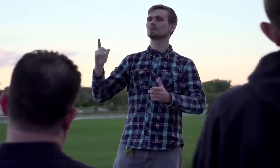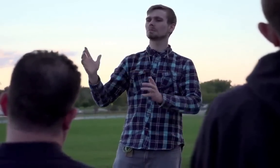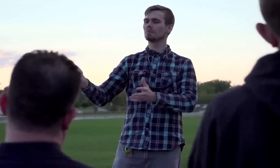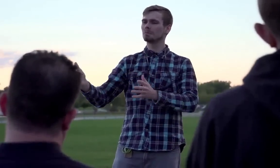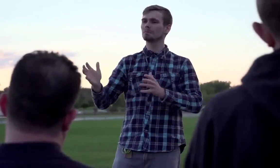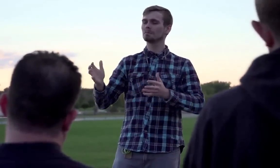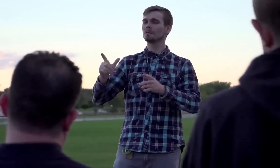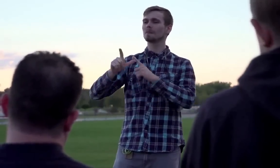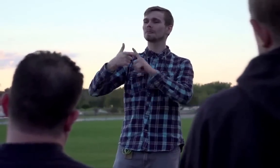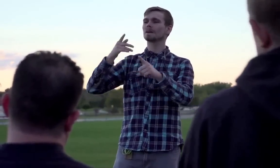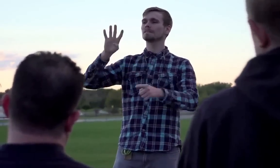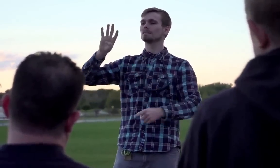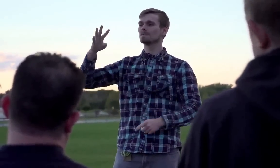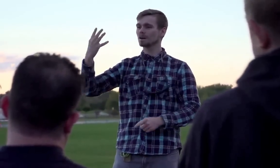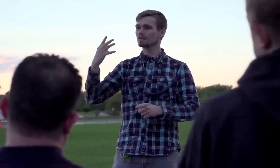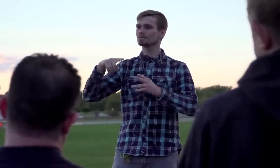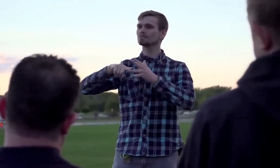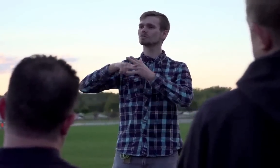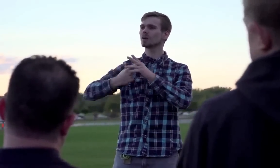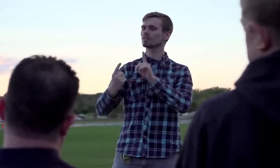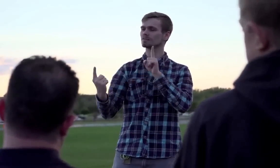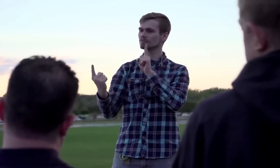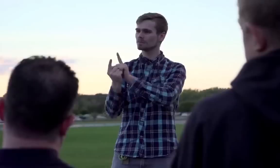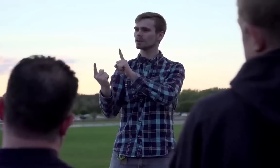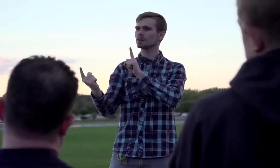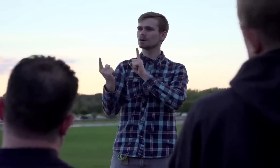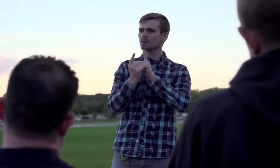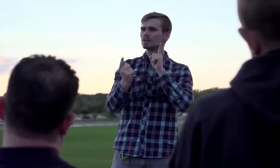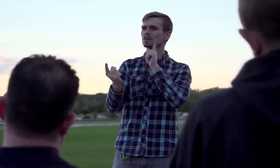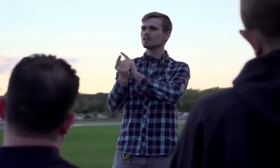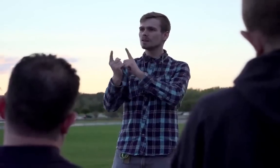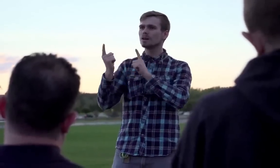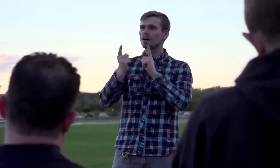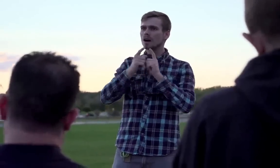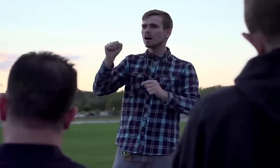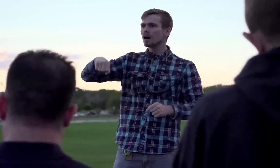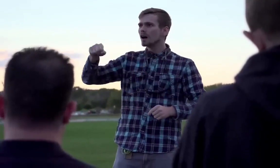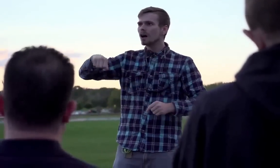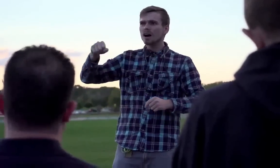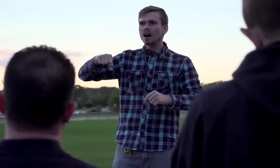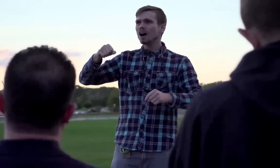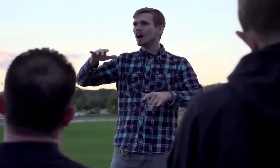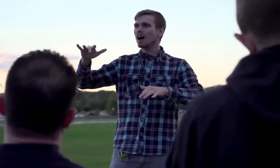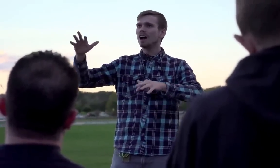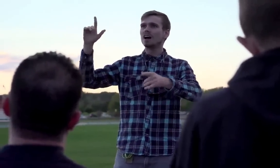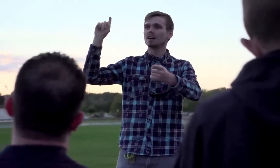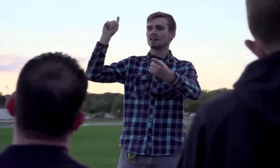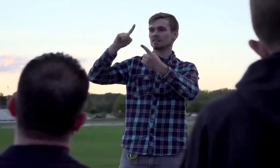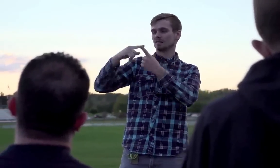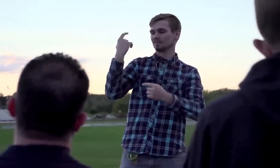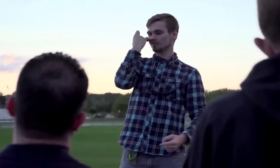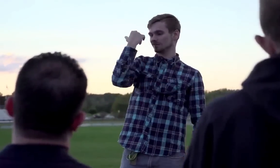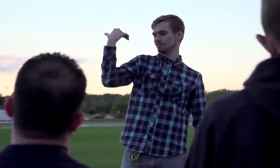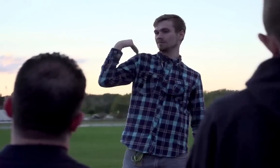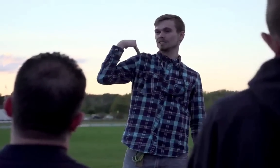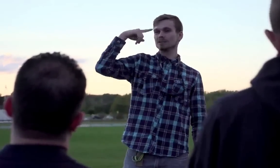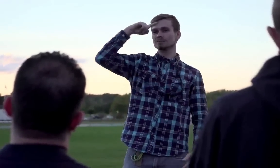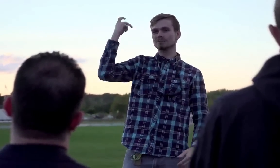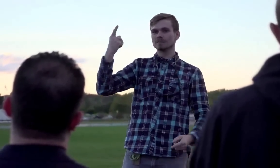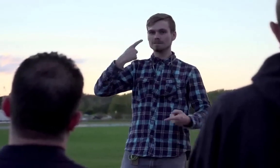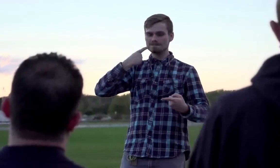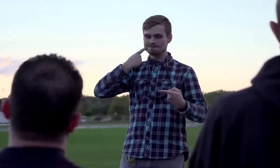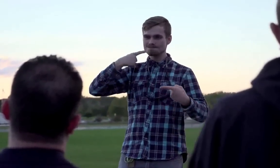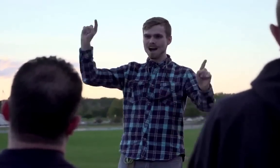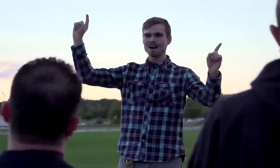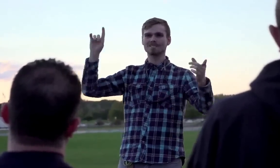And we started repairing that relationship, and we kept running into each other, and really just recently, this past